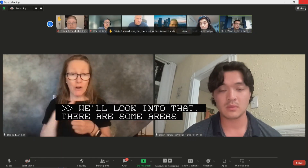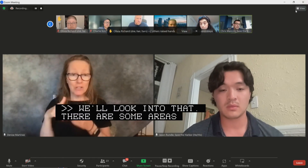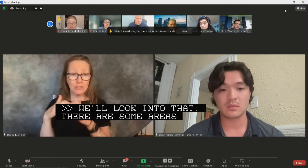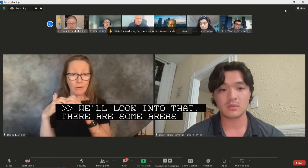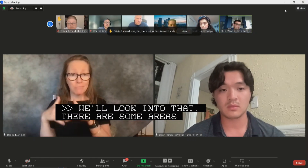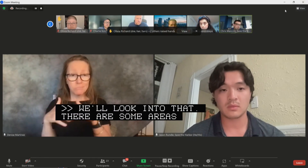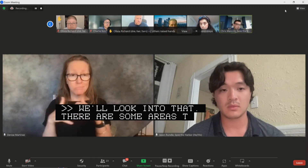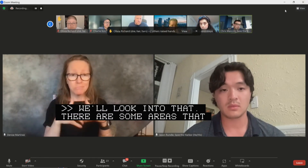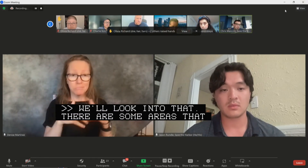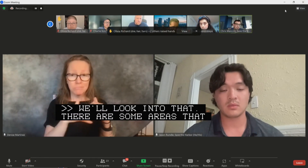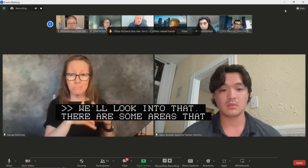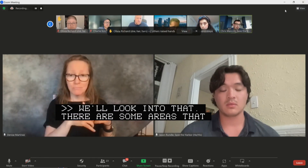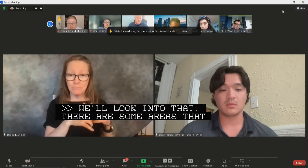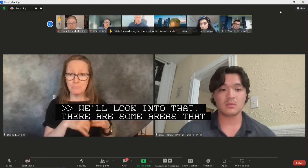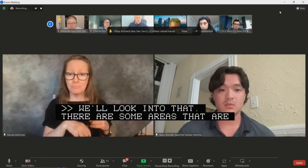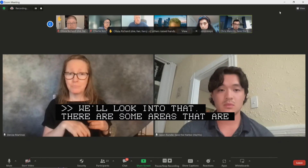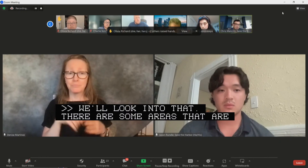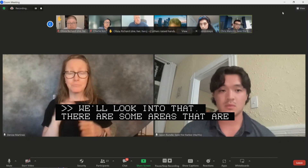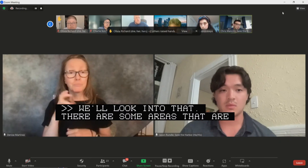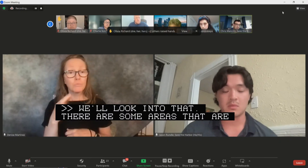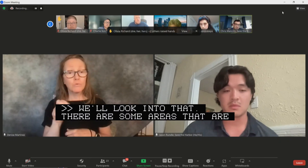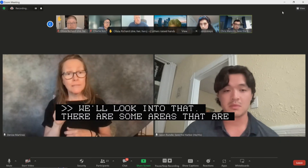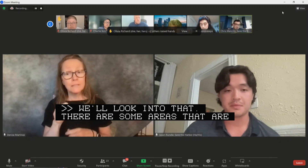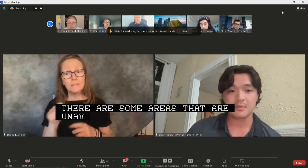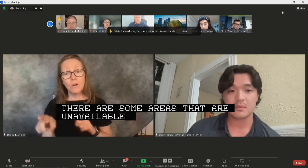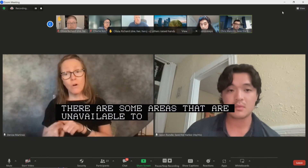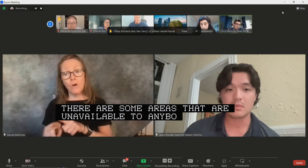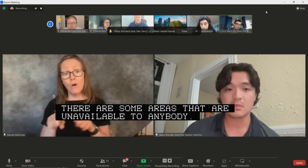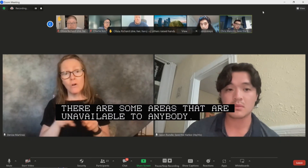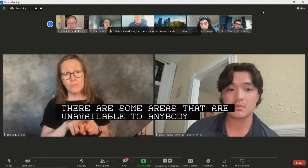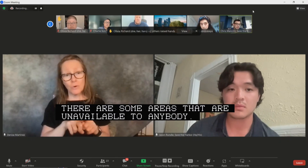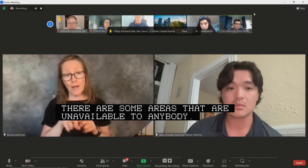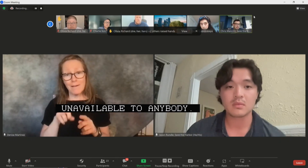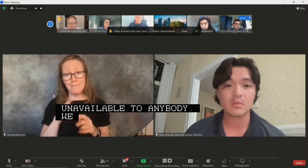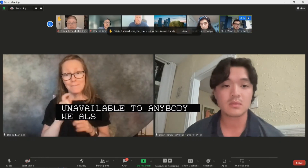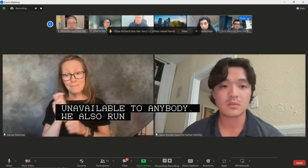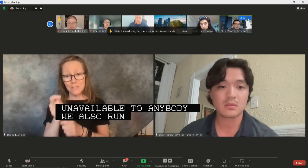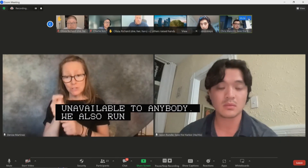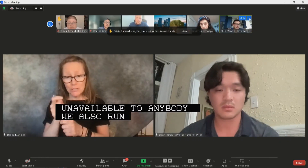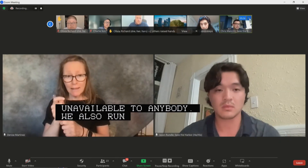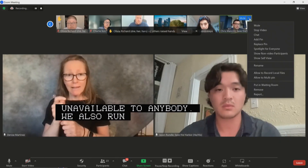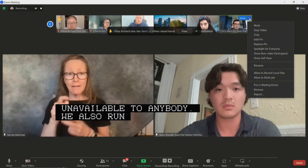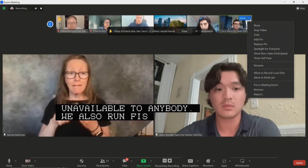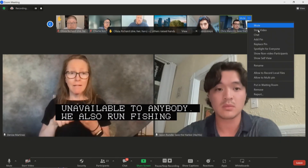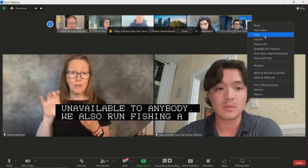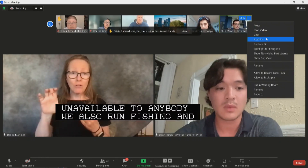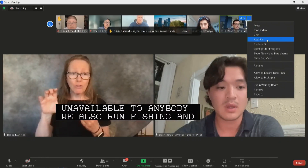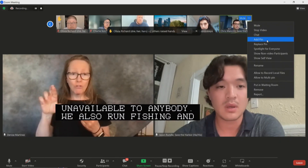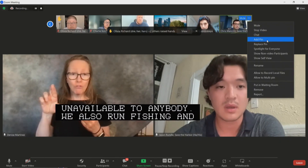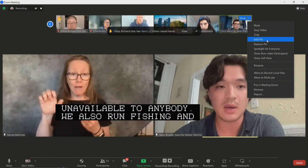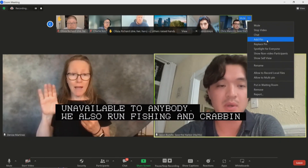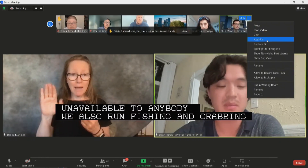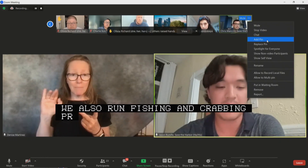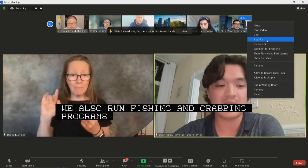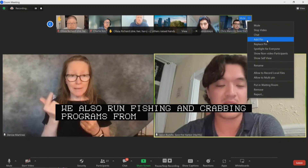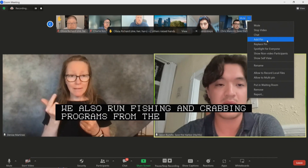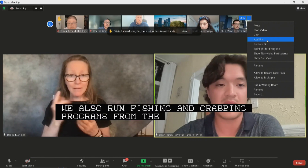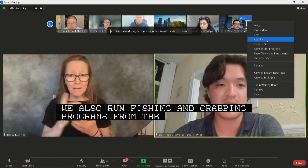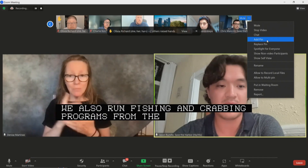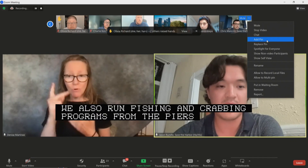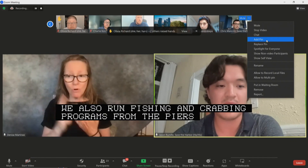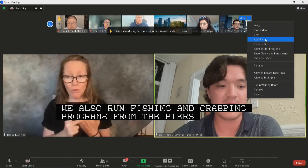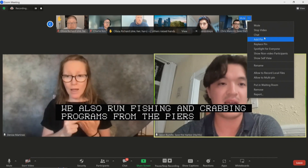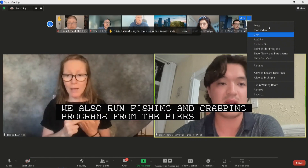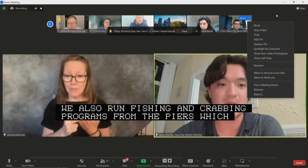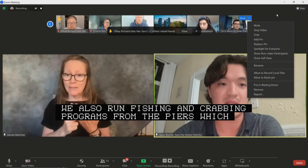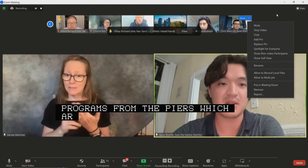we also run fishing and crabbing programs from the piers and docks, which again are all completely accessible. Yeah, we'll get back to you